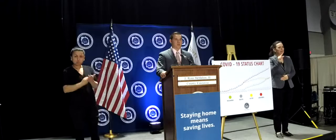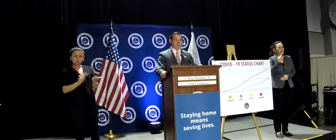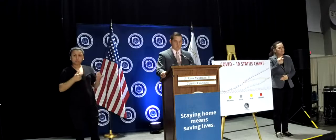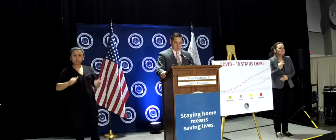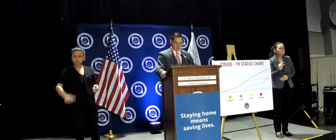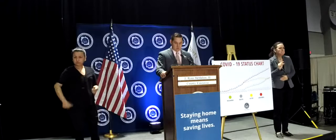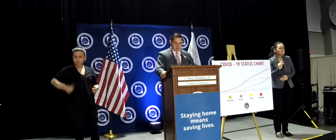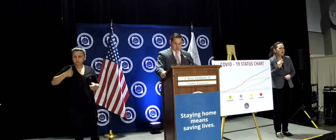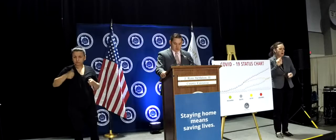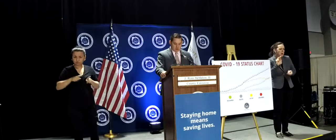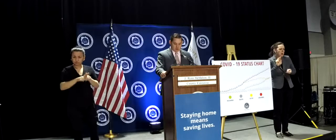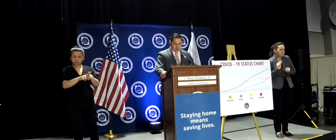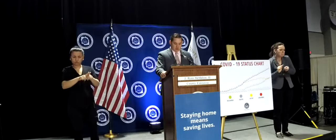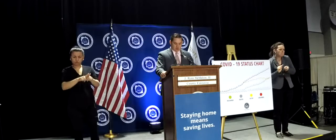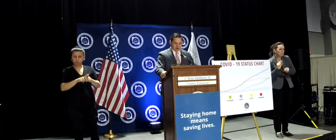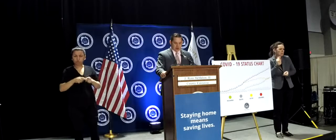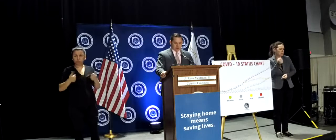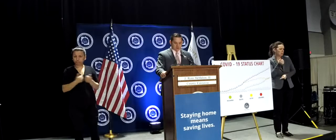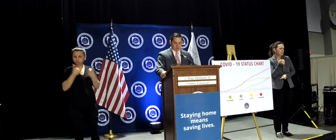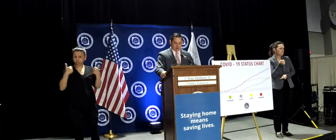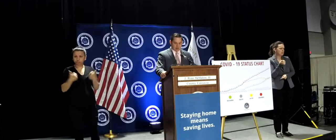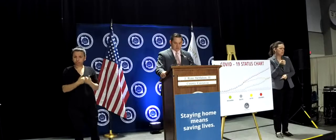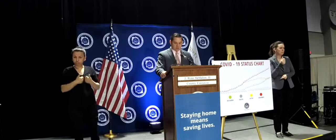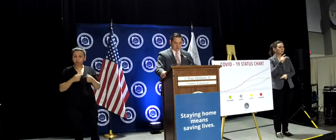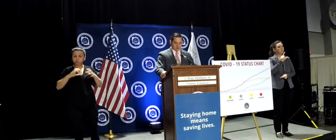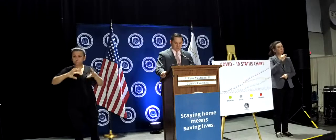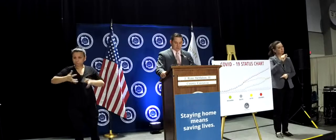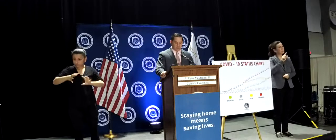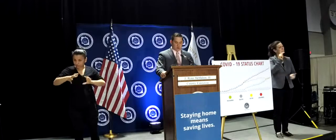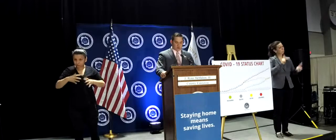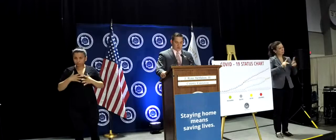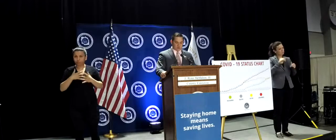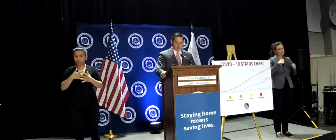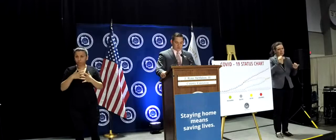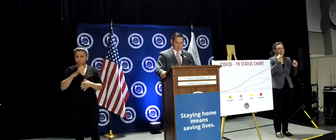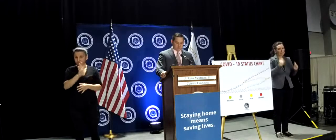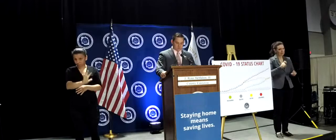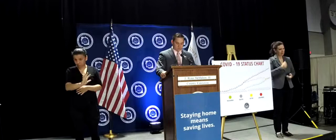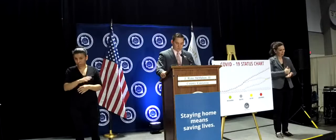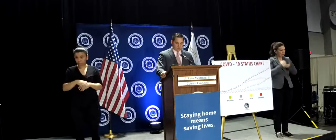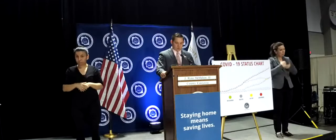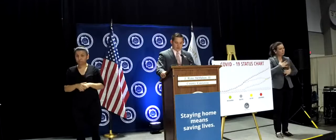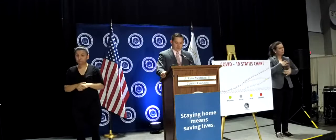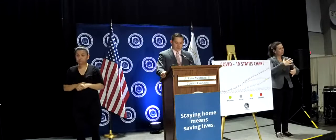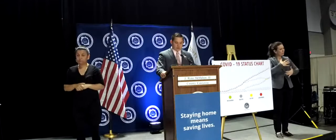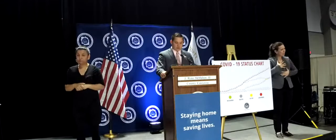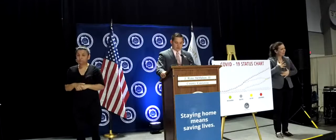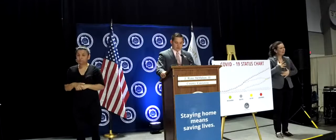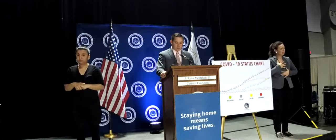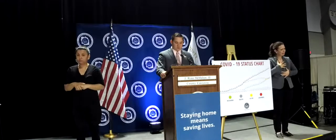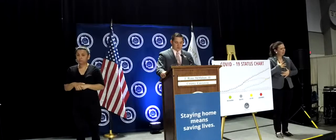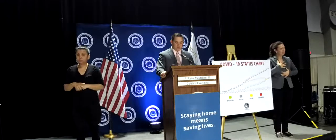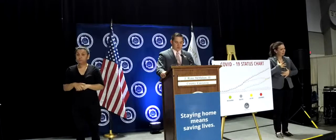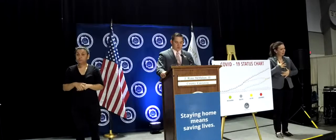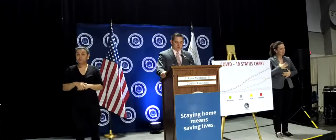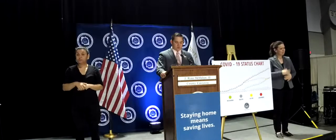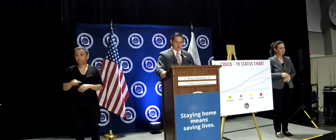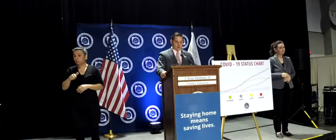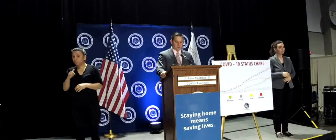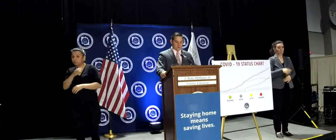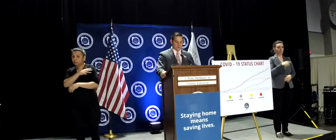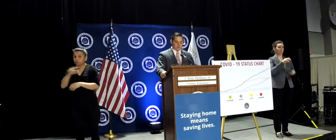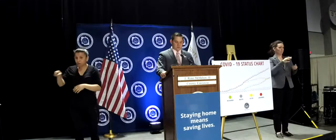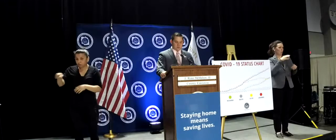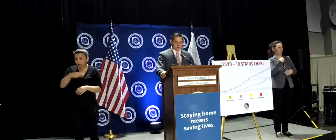breathe. Out of our hospitalized, we have 32 Caucasians, 10 African Americans, 4 of